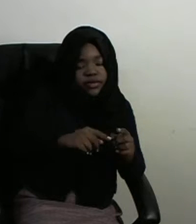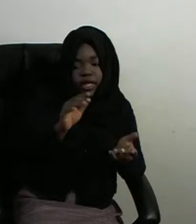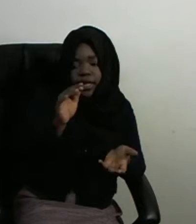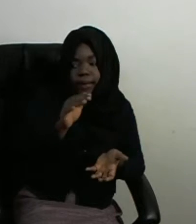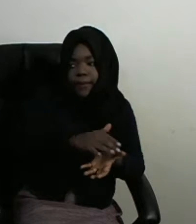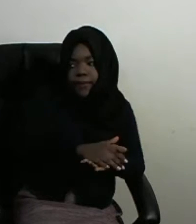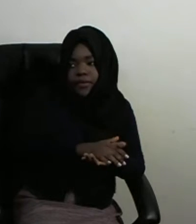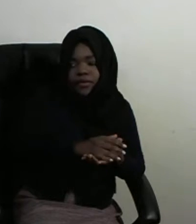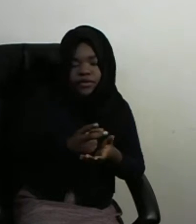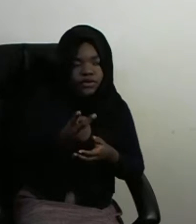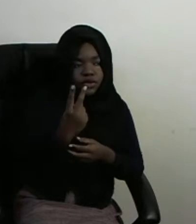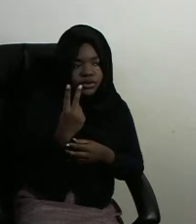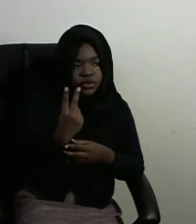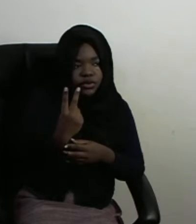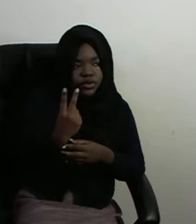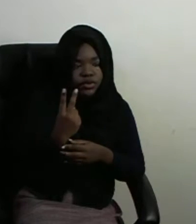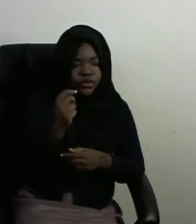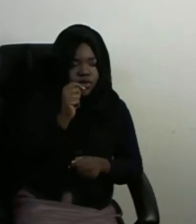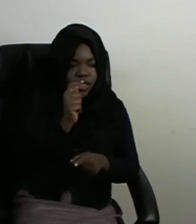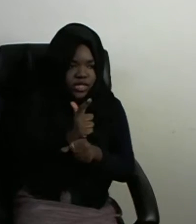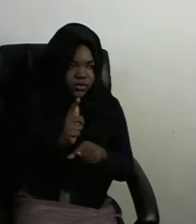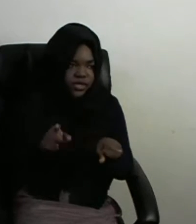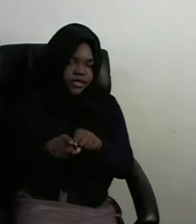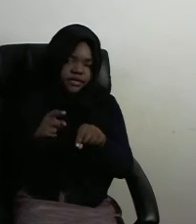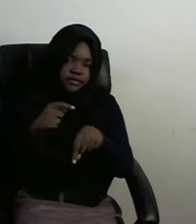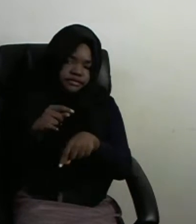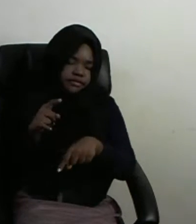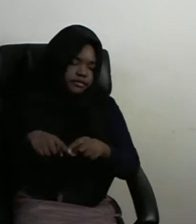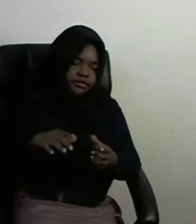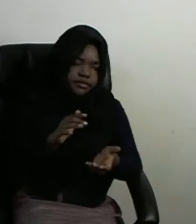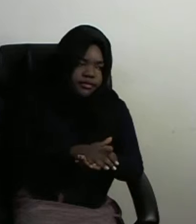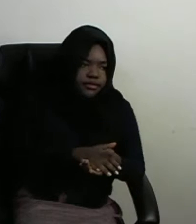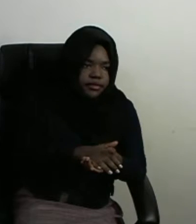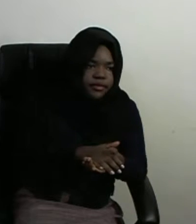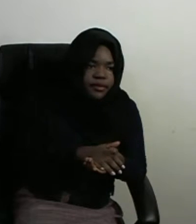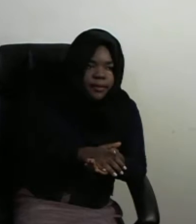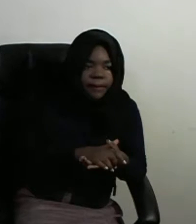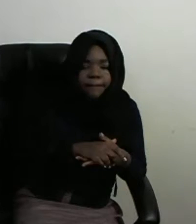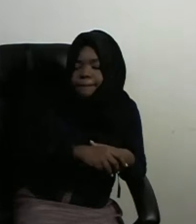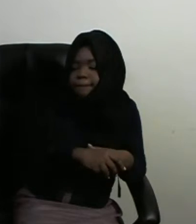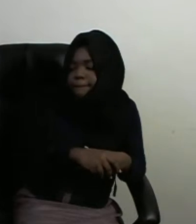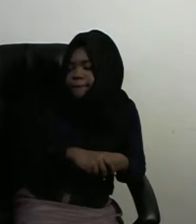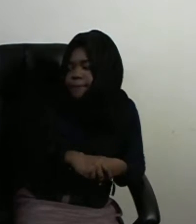marry two sisters at the same time.